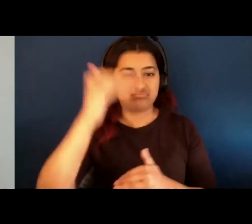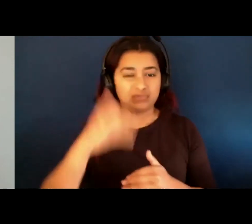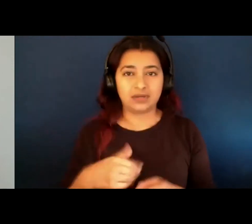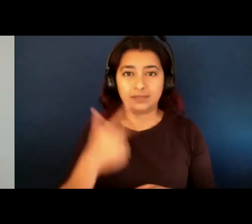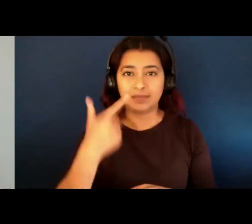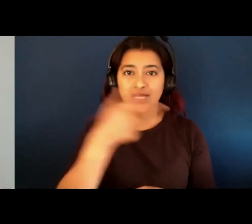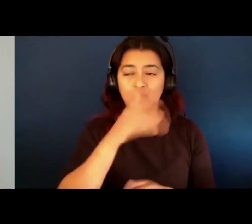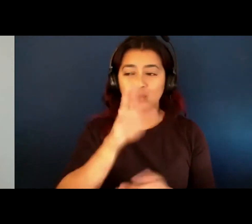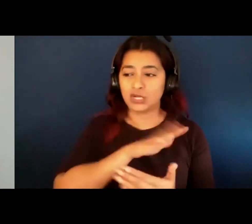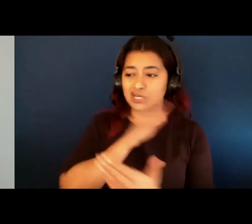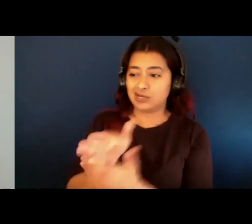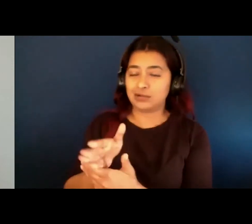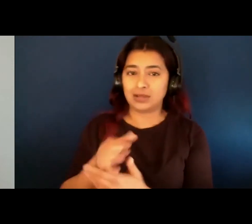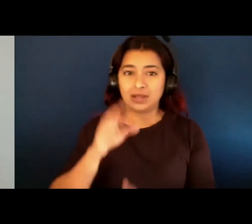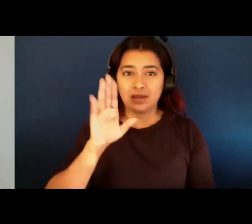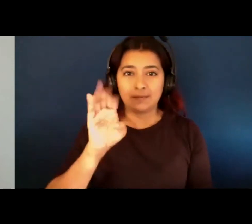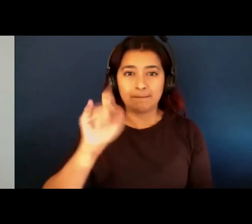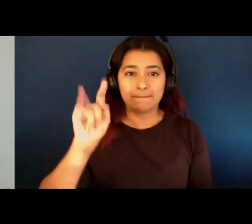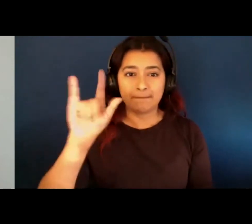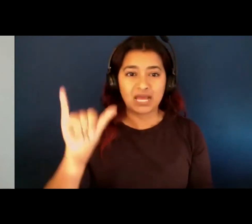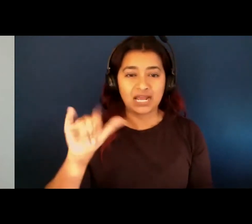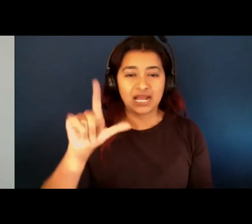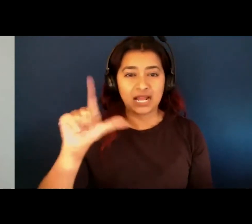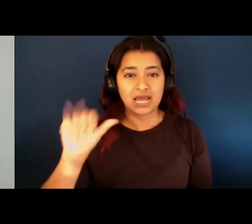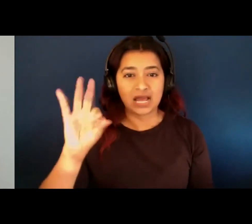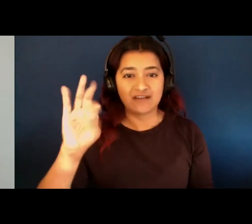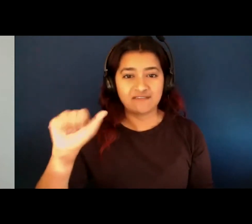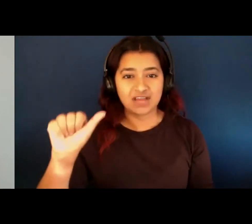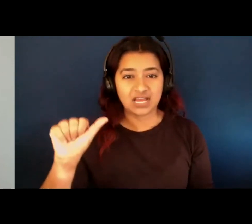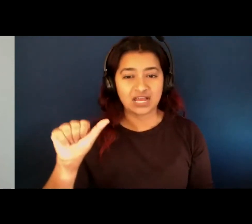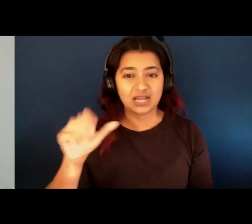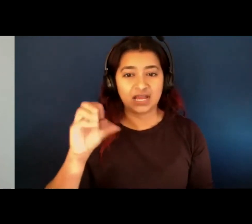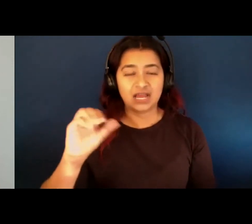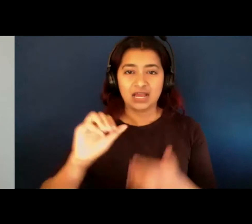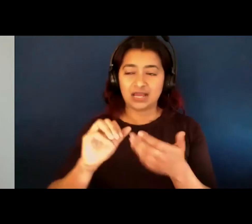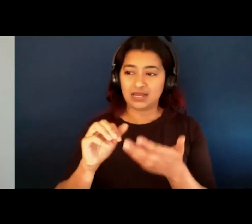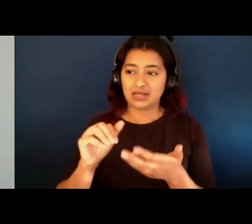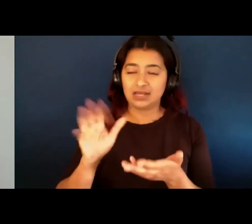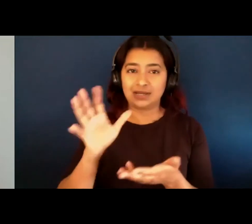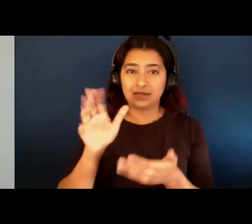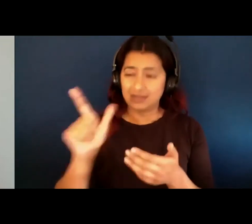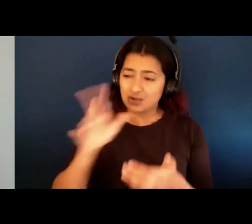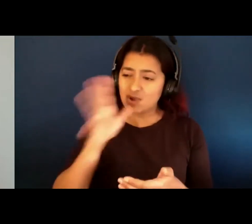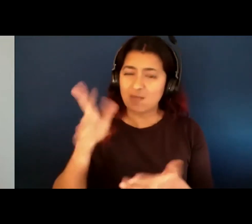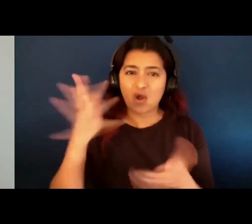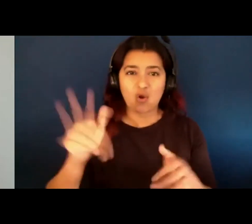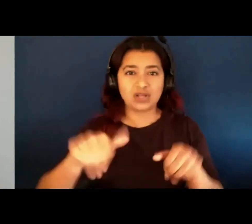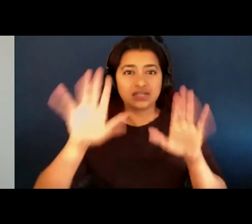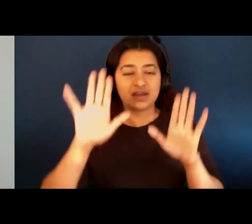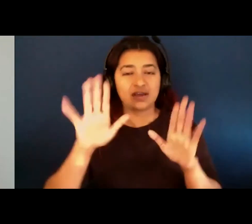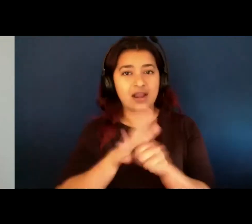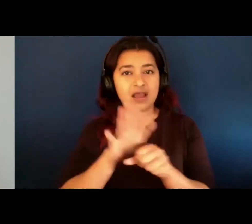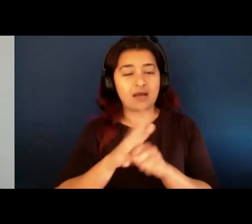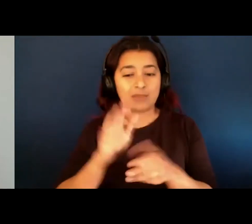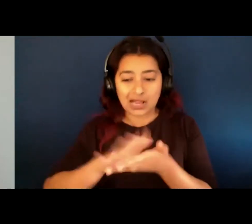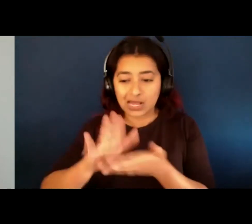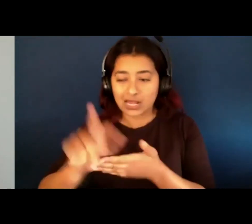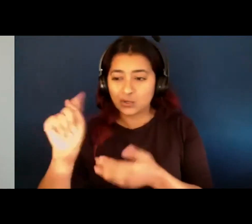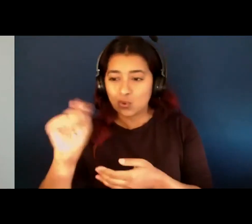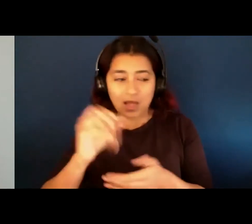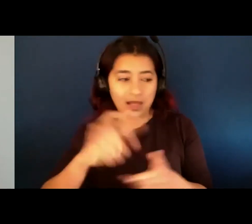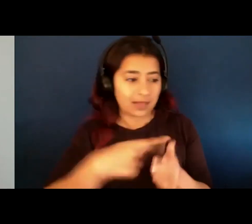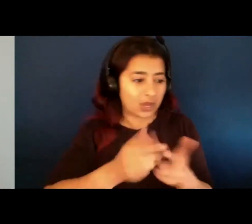latest episode of Betty La Fea, and hadn't grandma sacrificed enough by cleaning toilets all day and then cooking, which was